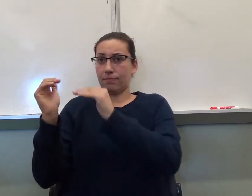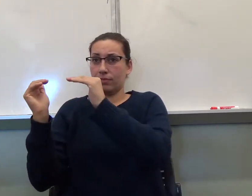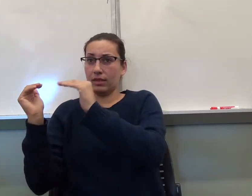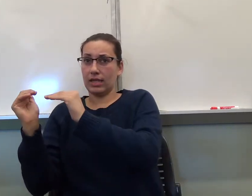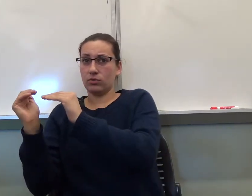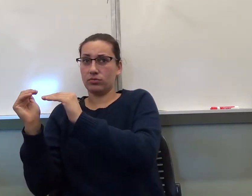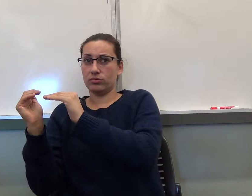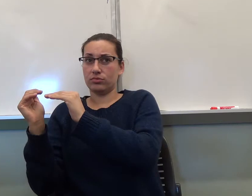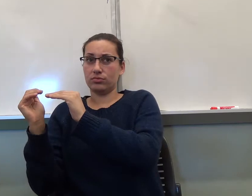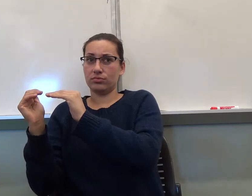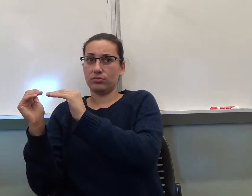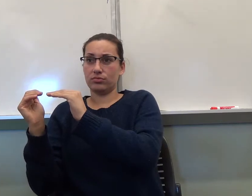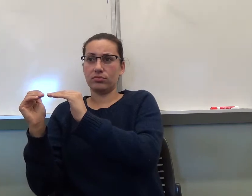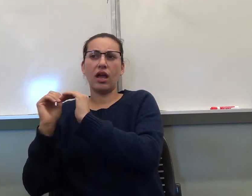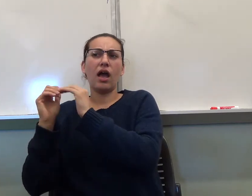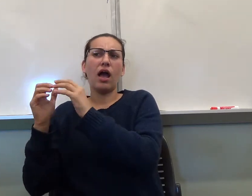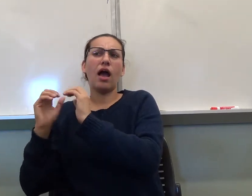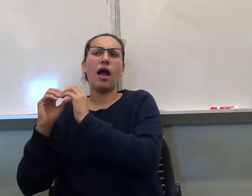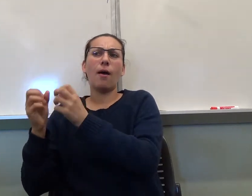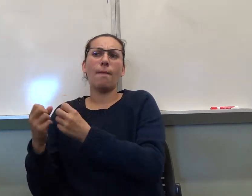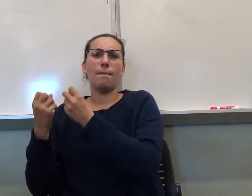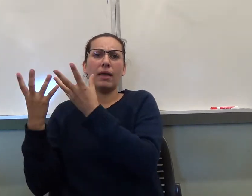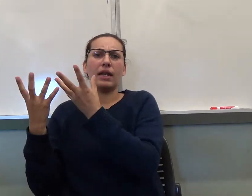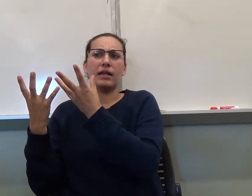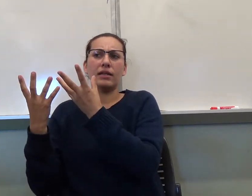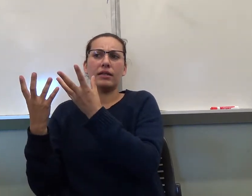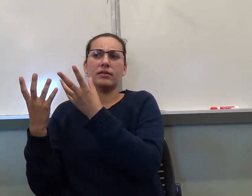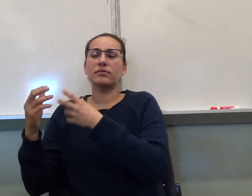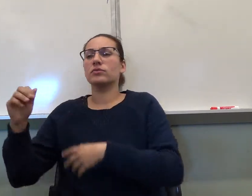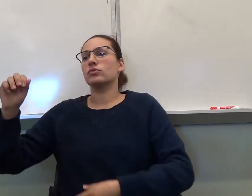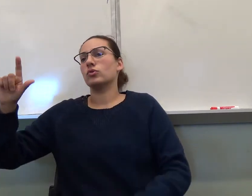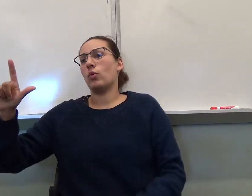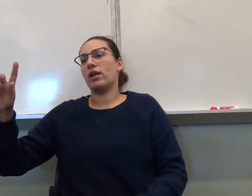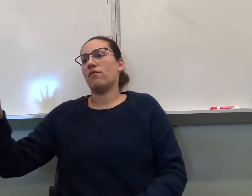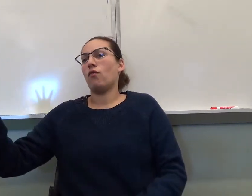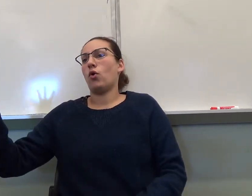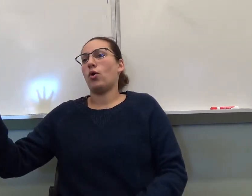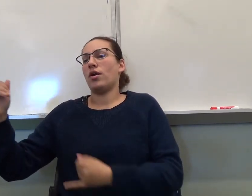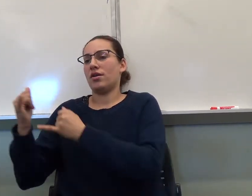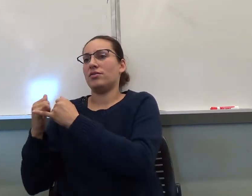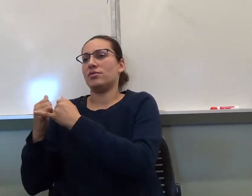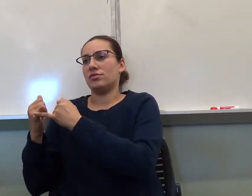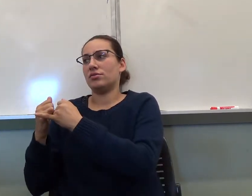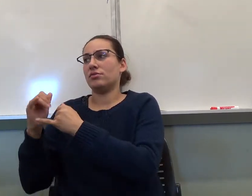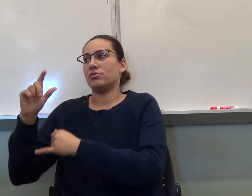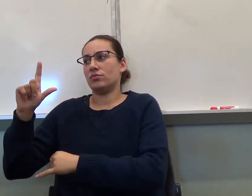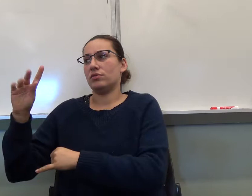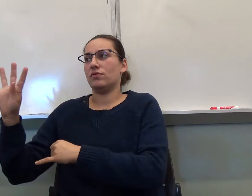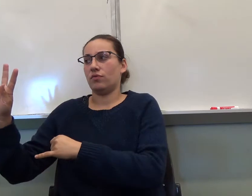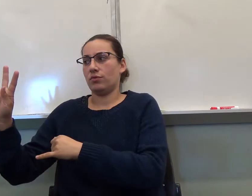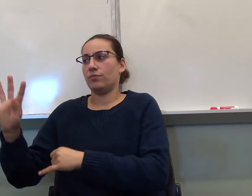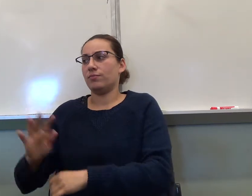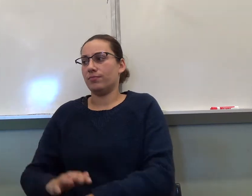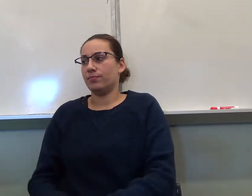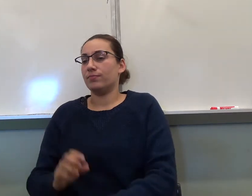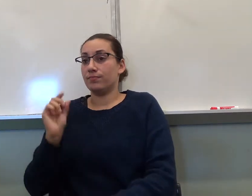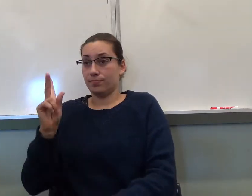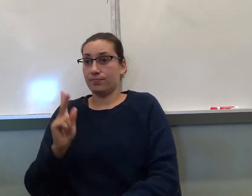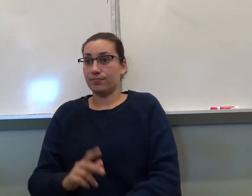And that's going to be how many? 24 inches. Right. Okay. But